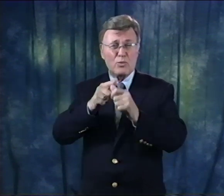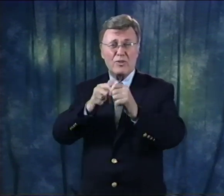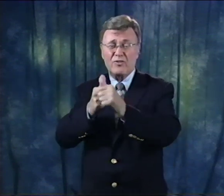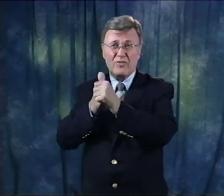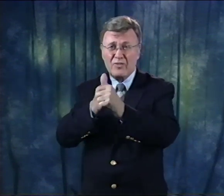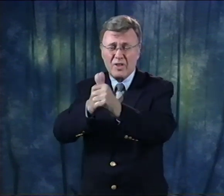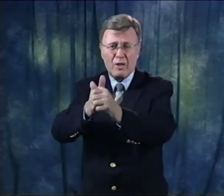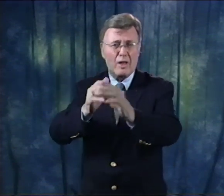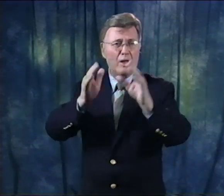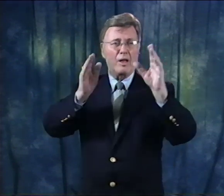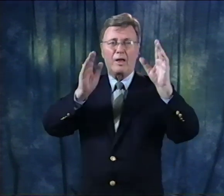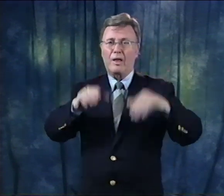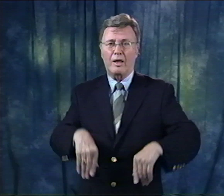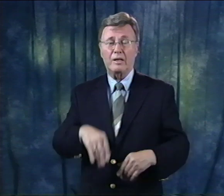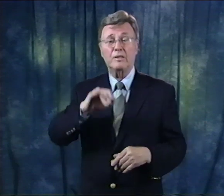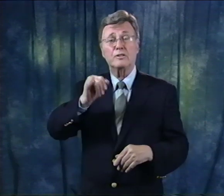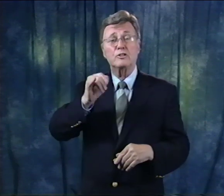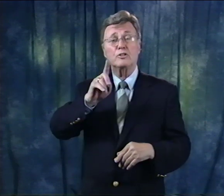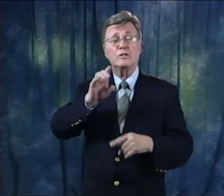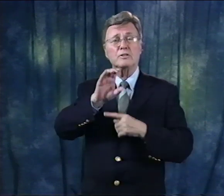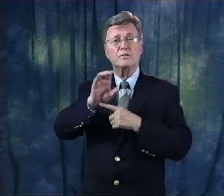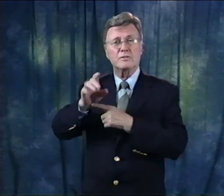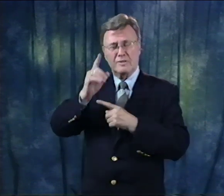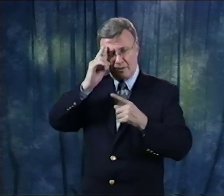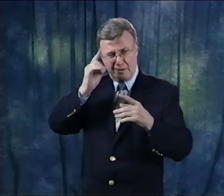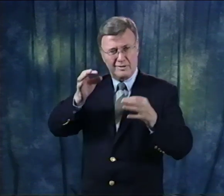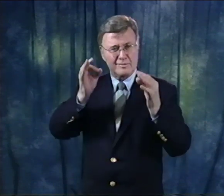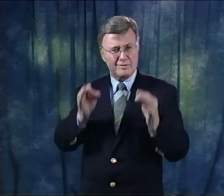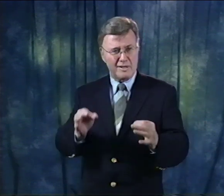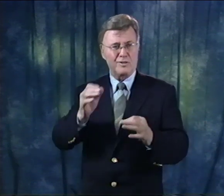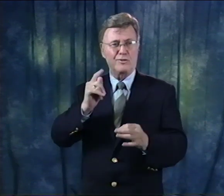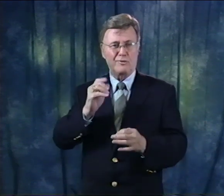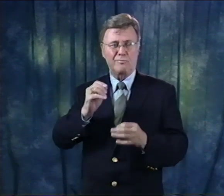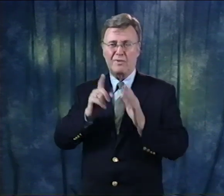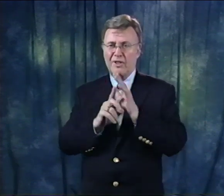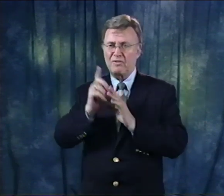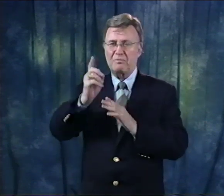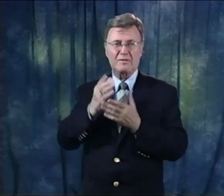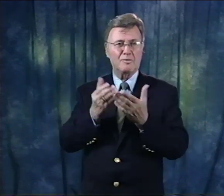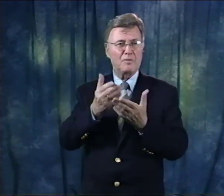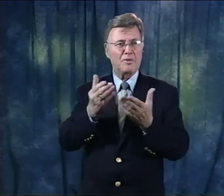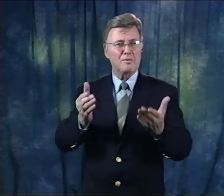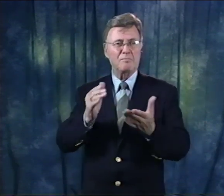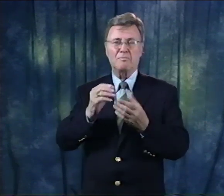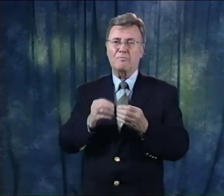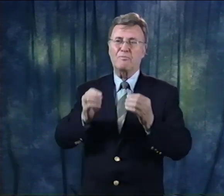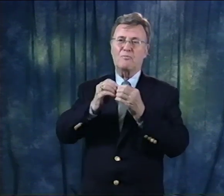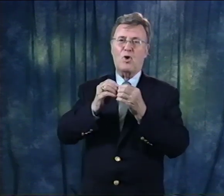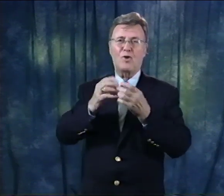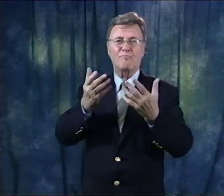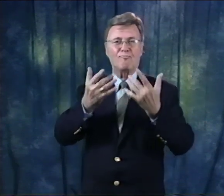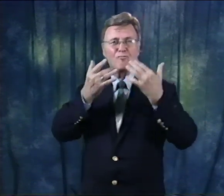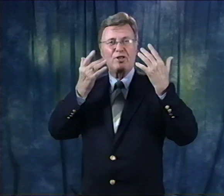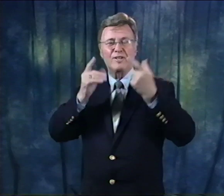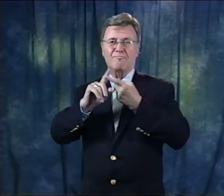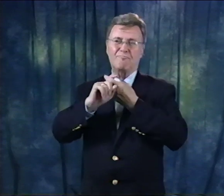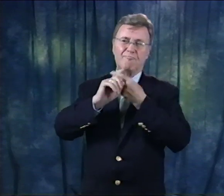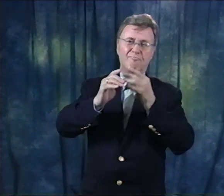leaders, and it was too difficult, so JDCC decided to develop something more